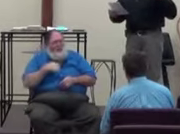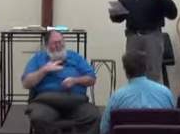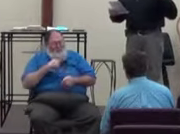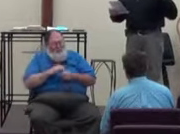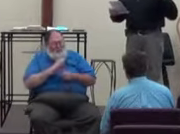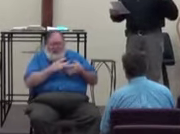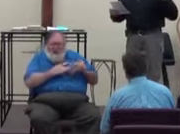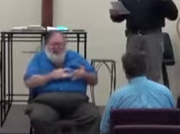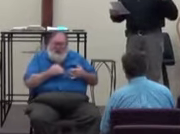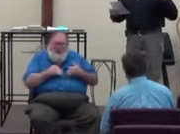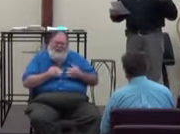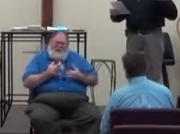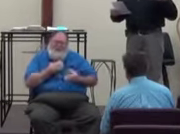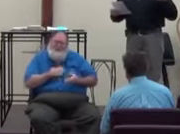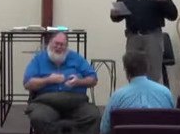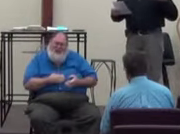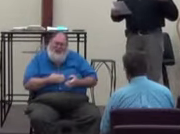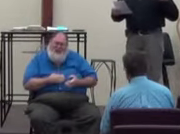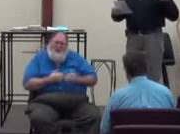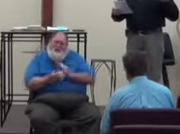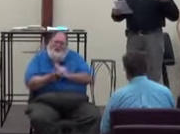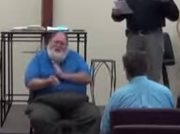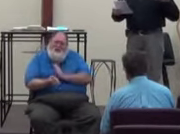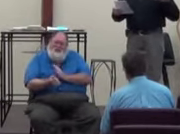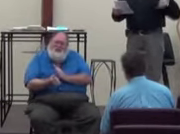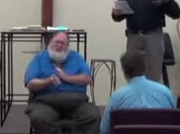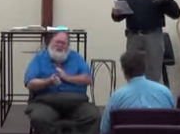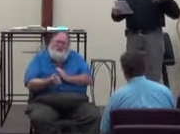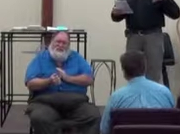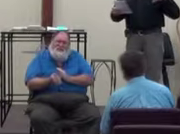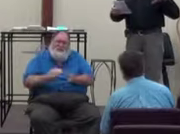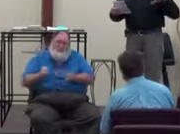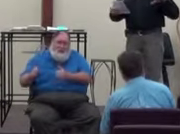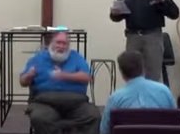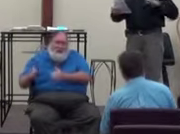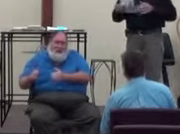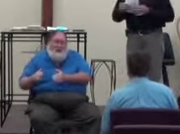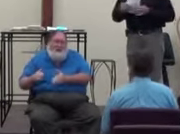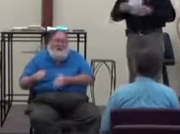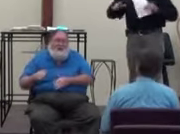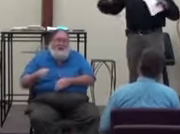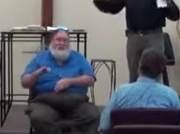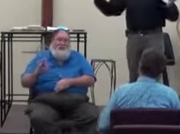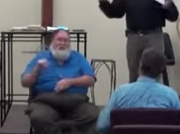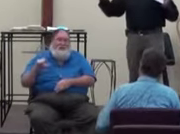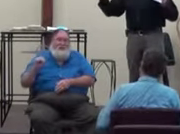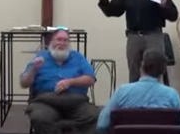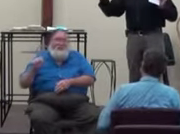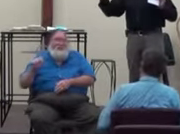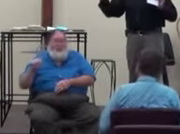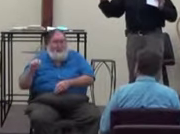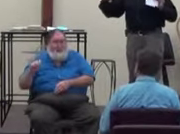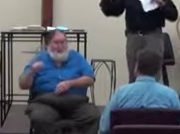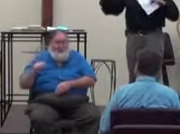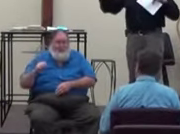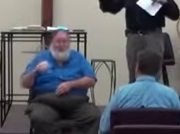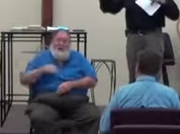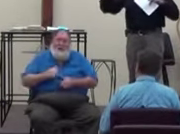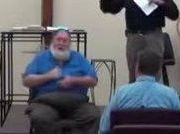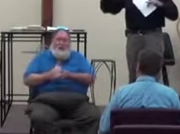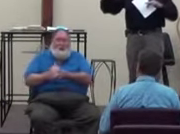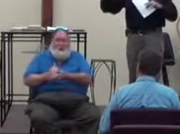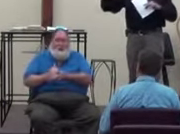that desire, the skill to put a parade together or the float, we'll help you. All of us will pitch in and do it, but